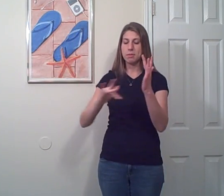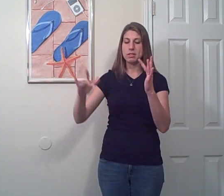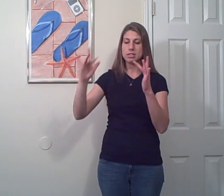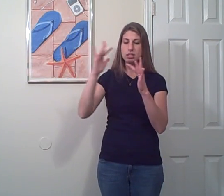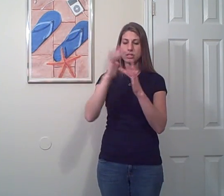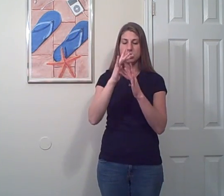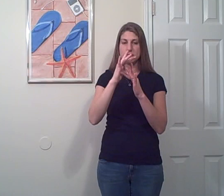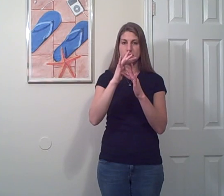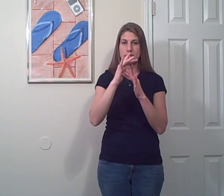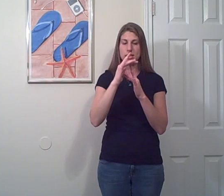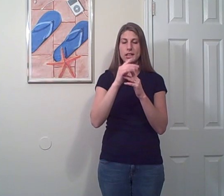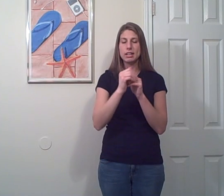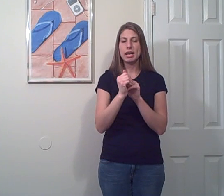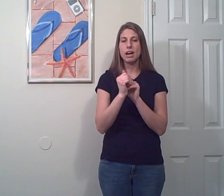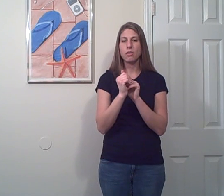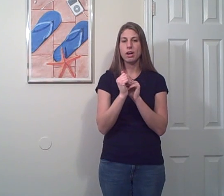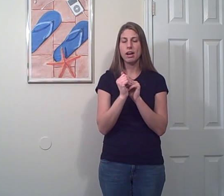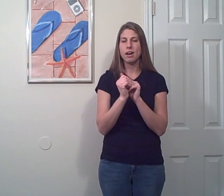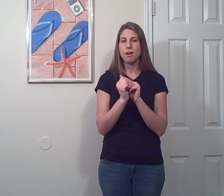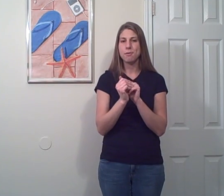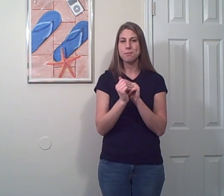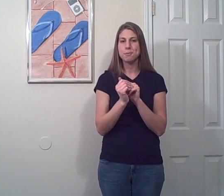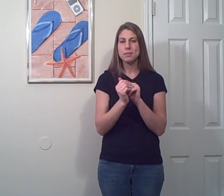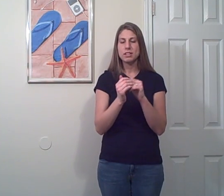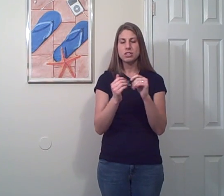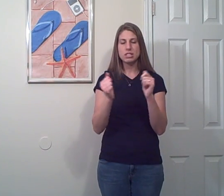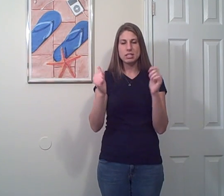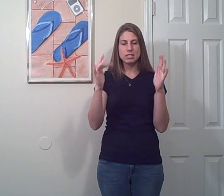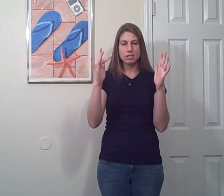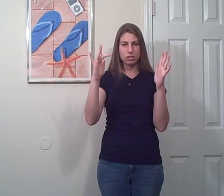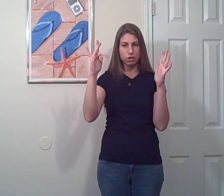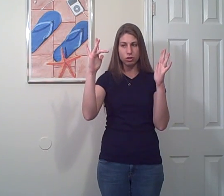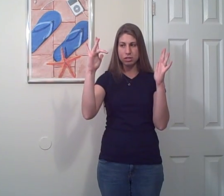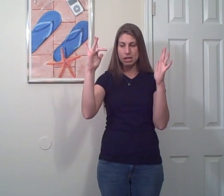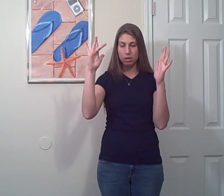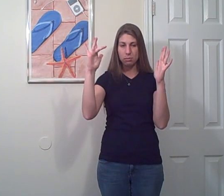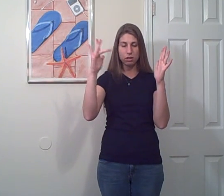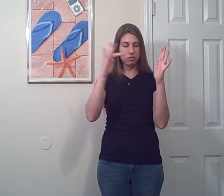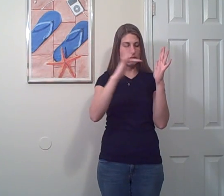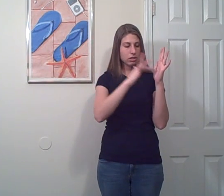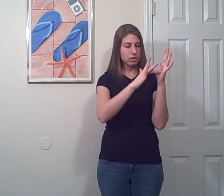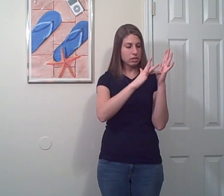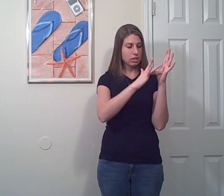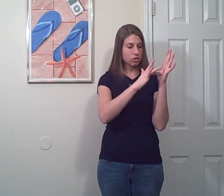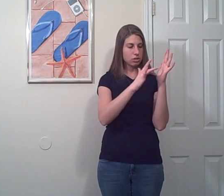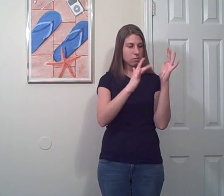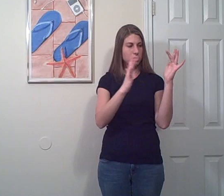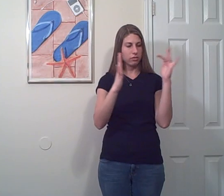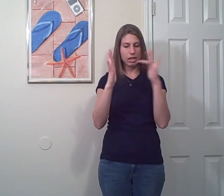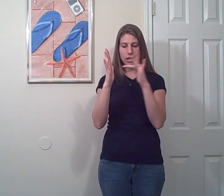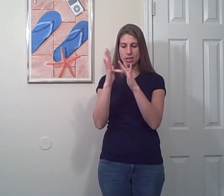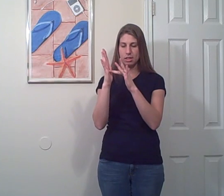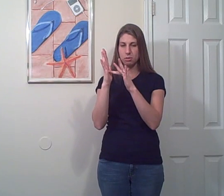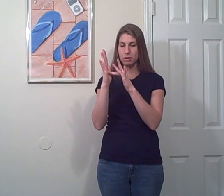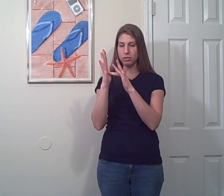as Jesus. Now, Jesus, you just take your middle finger and touch the middle of your hand, then the middle of your